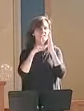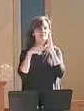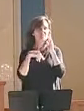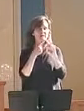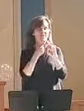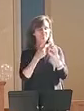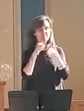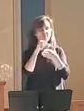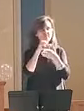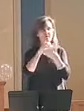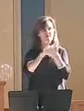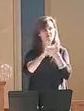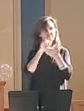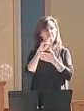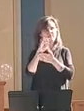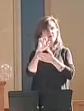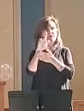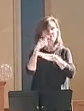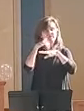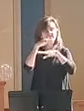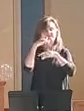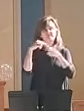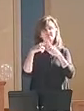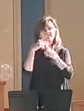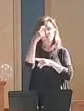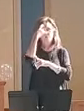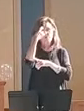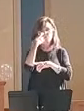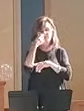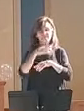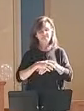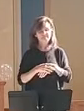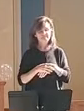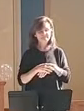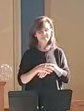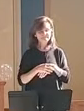A reading from the letter of St. Paul to the Romans.